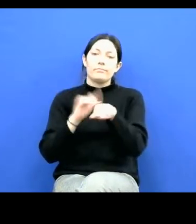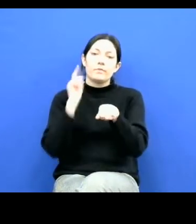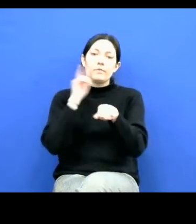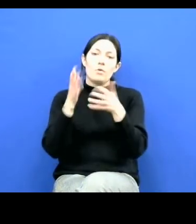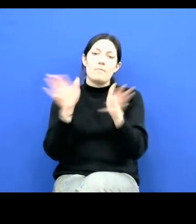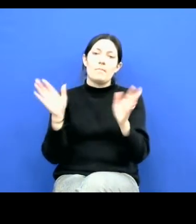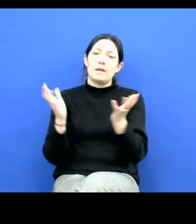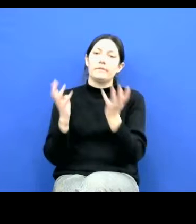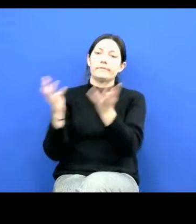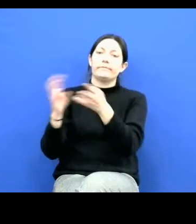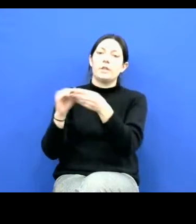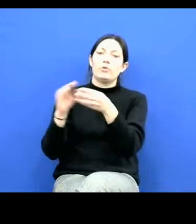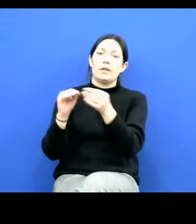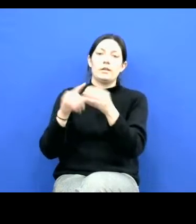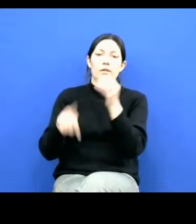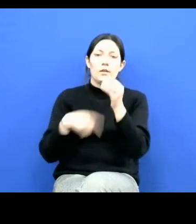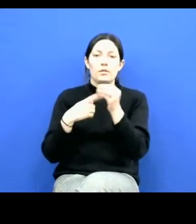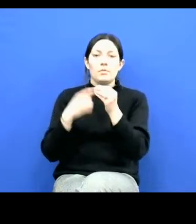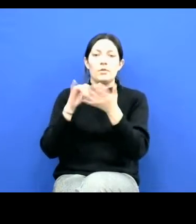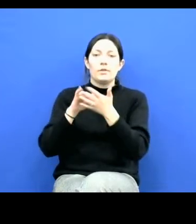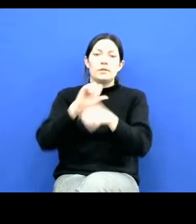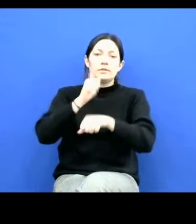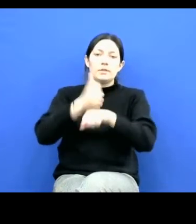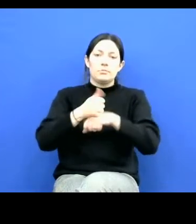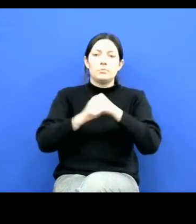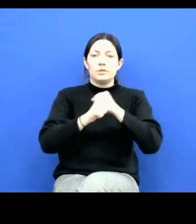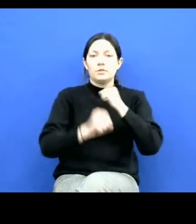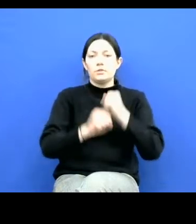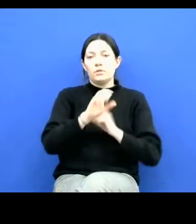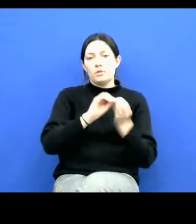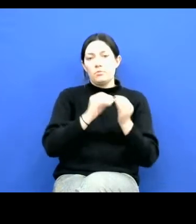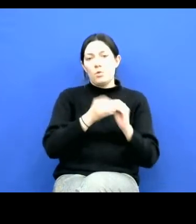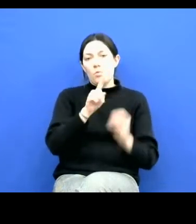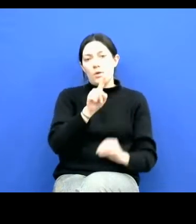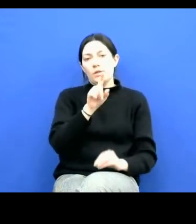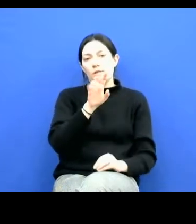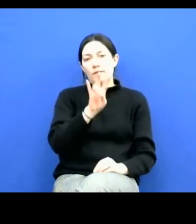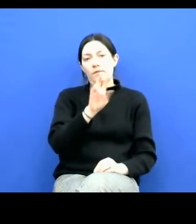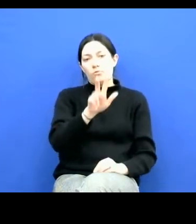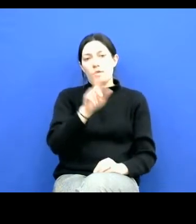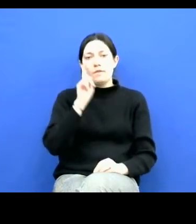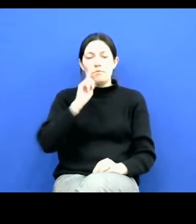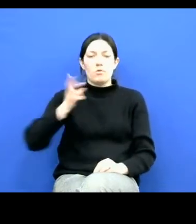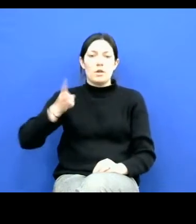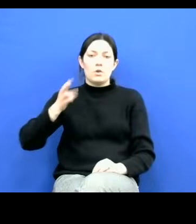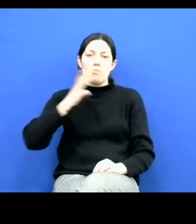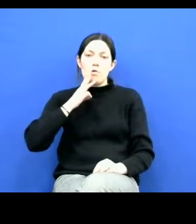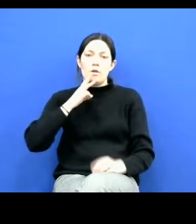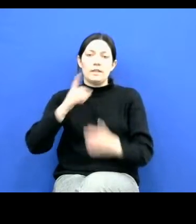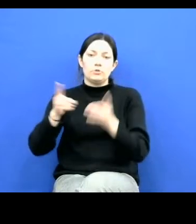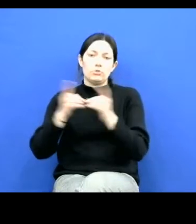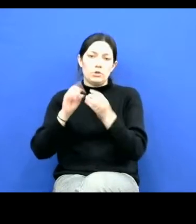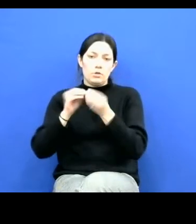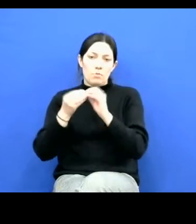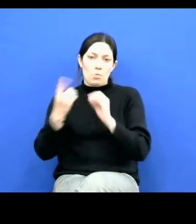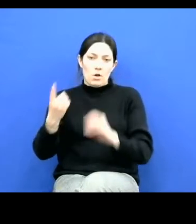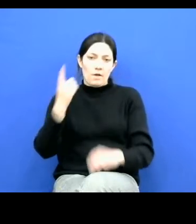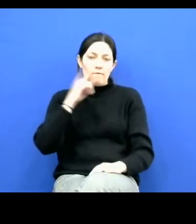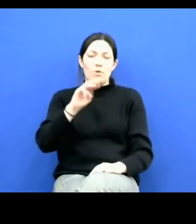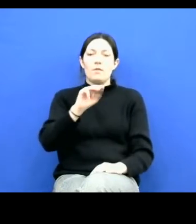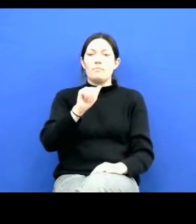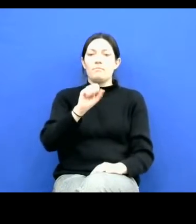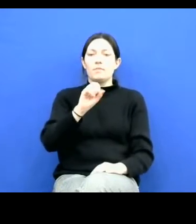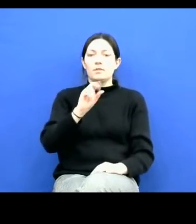Call for a public hearing regarding the establishment of extension number 173 to Henrietta Water District number 1 for the Masonic Care